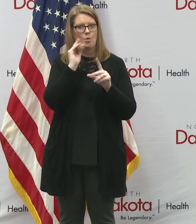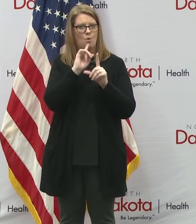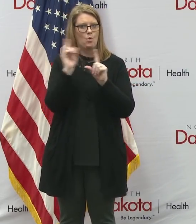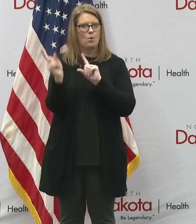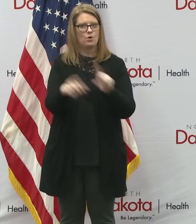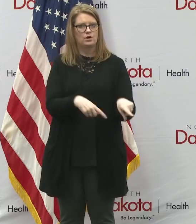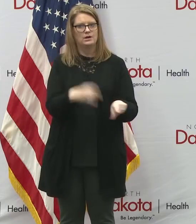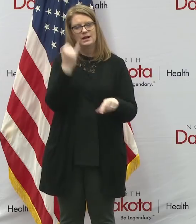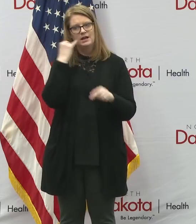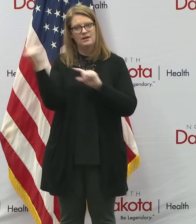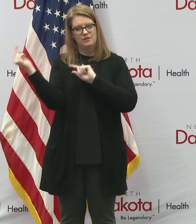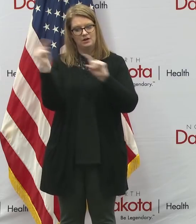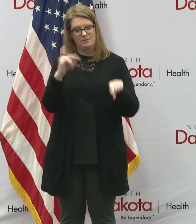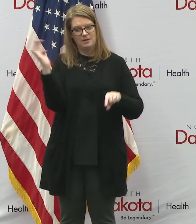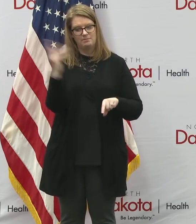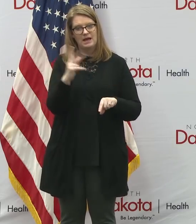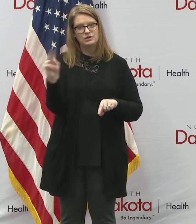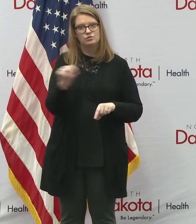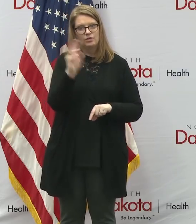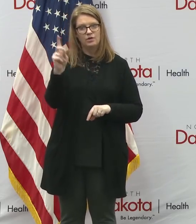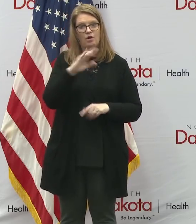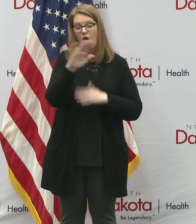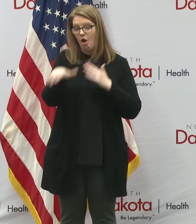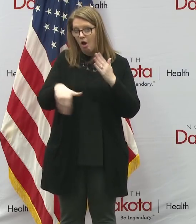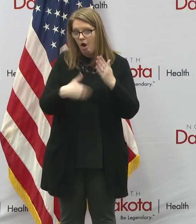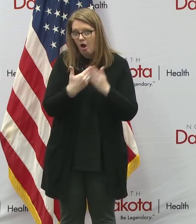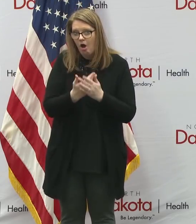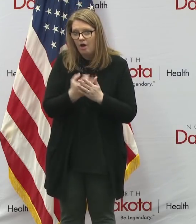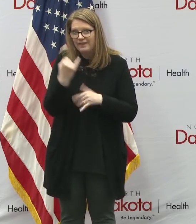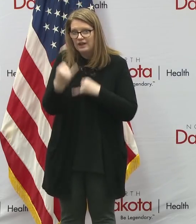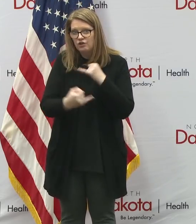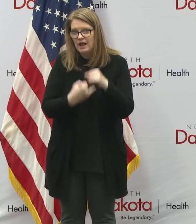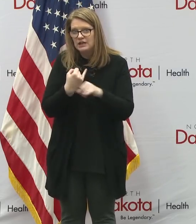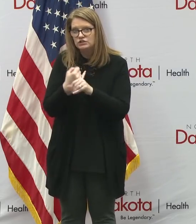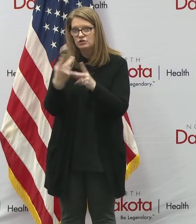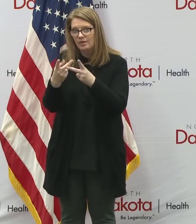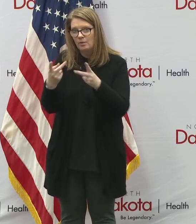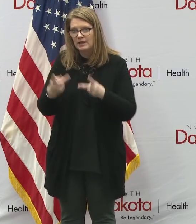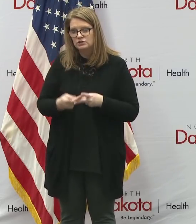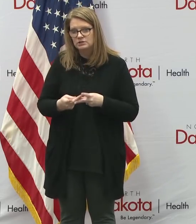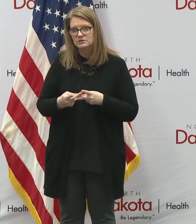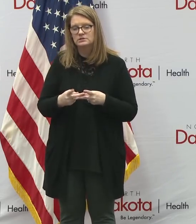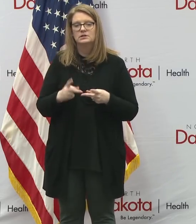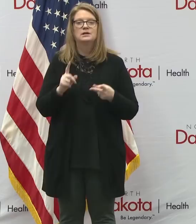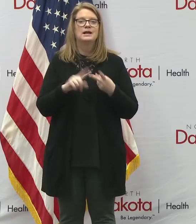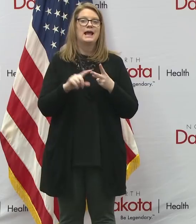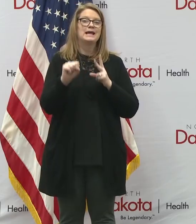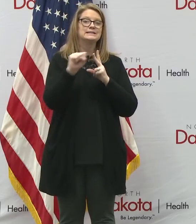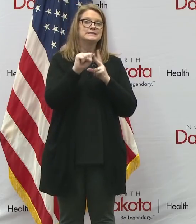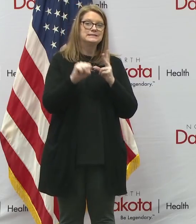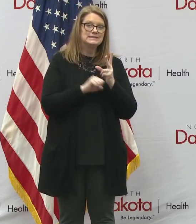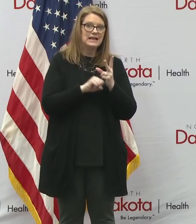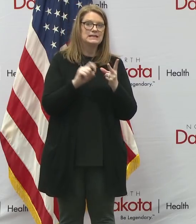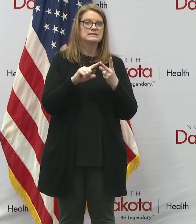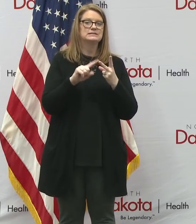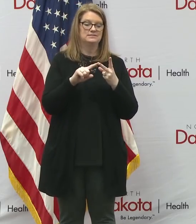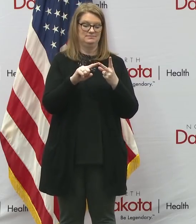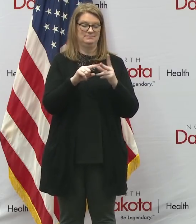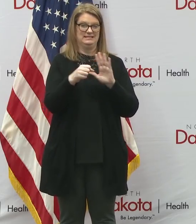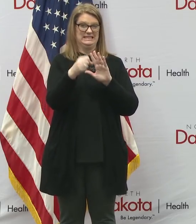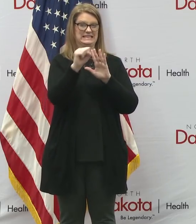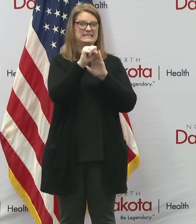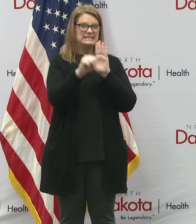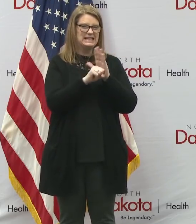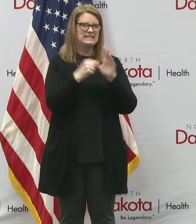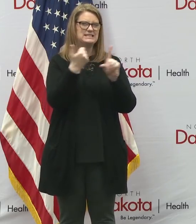traveling back to North Dakota from all international locations and states that have been classified